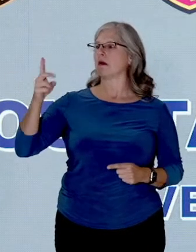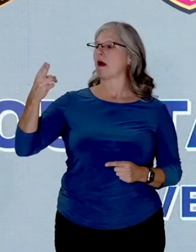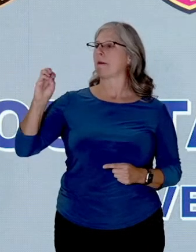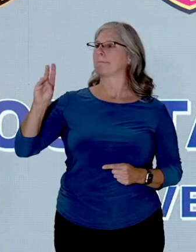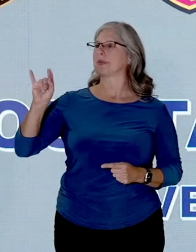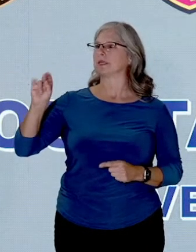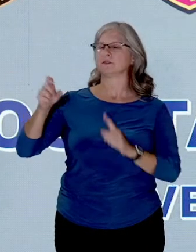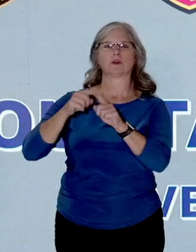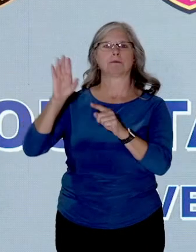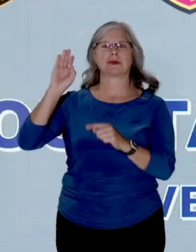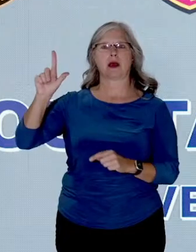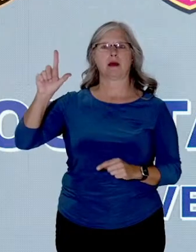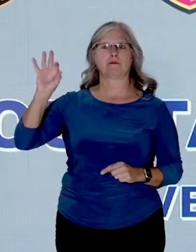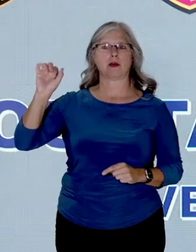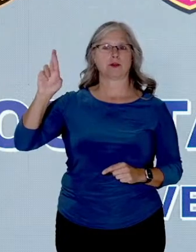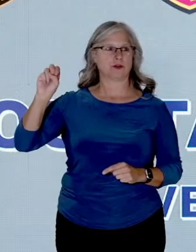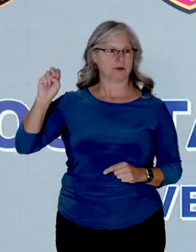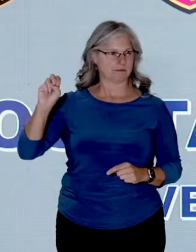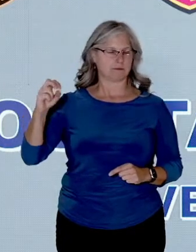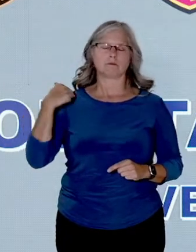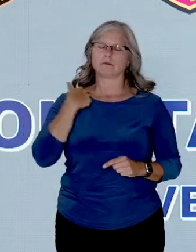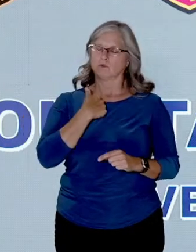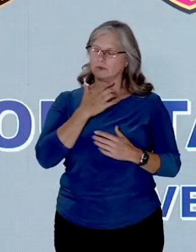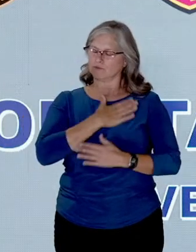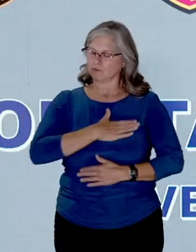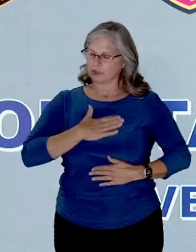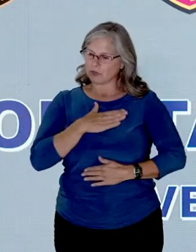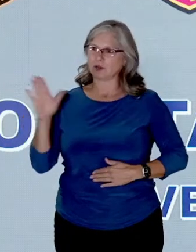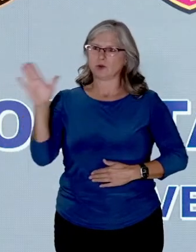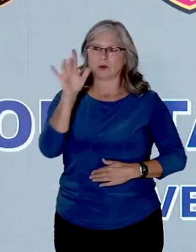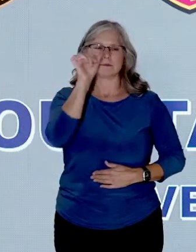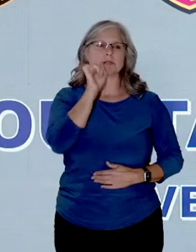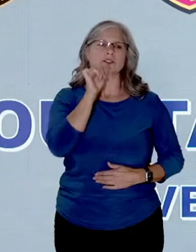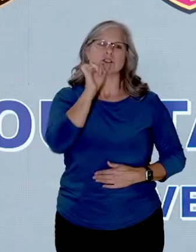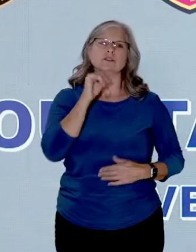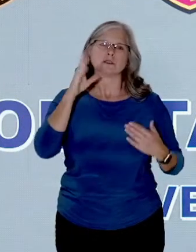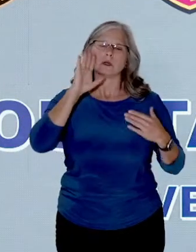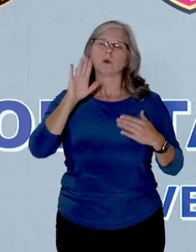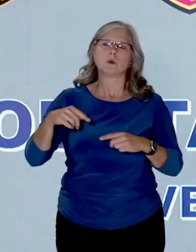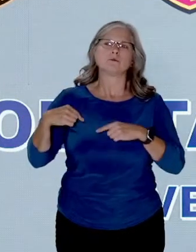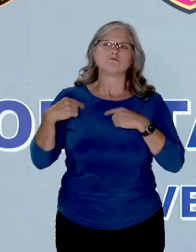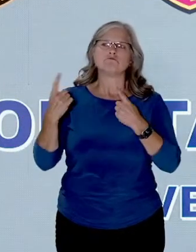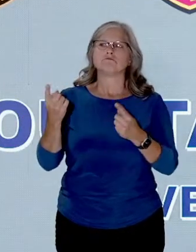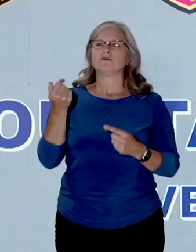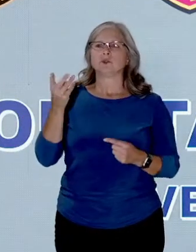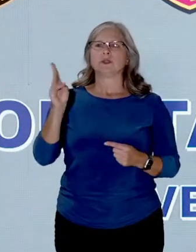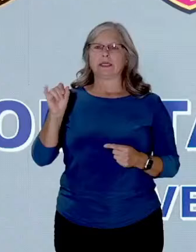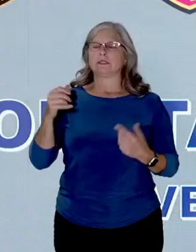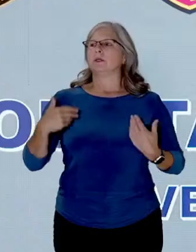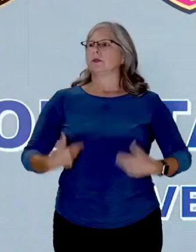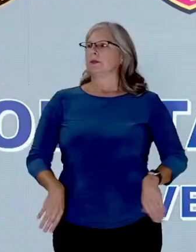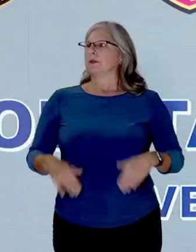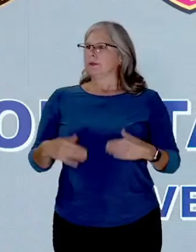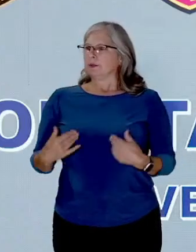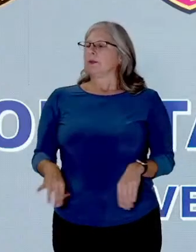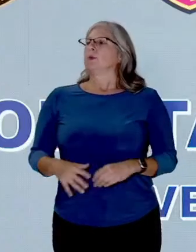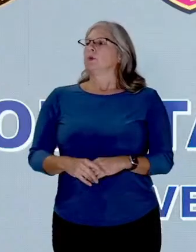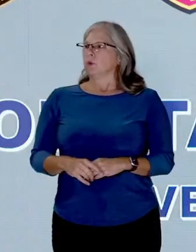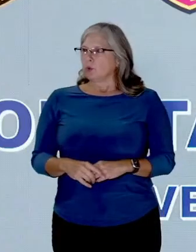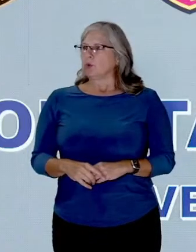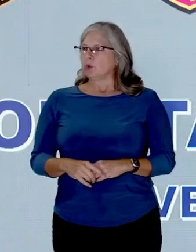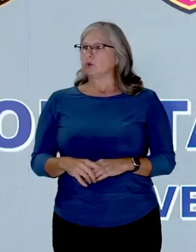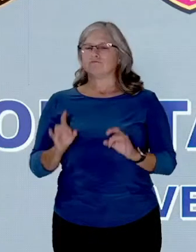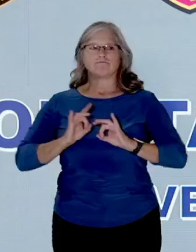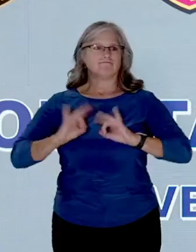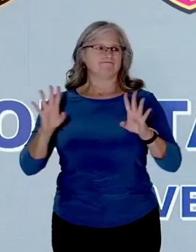FIRE. We definitely appreciate your patience. I know that the last few days have definitely been tremendously trying